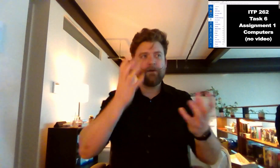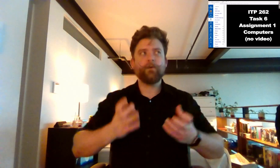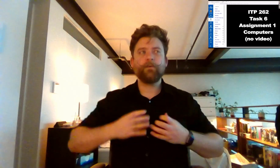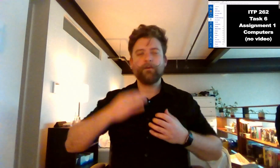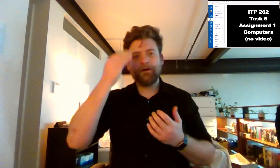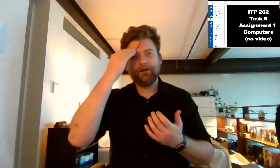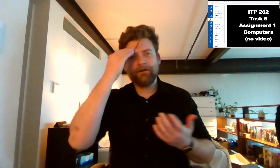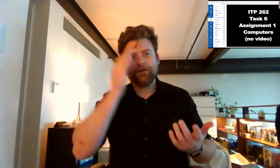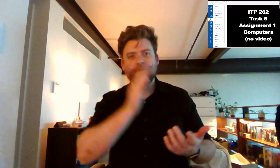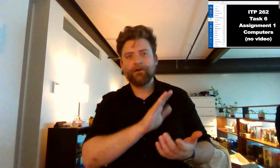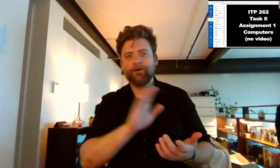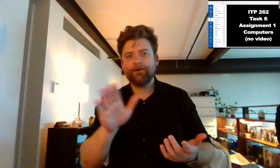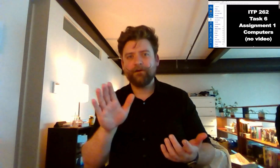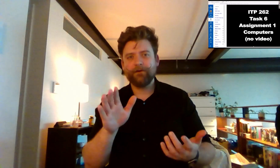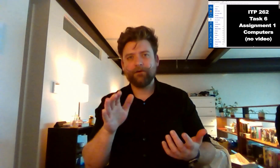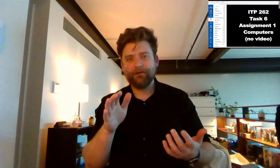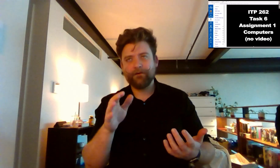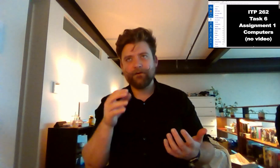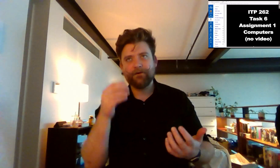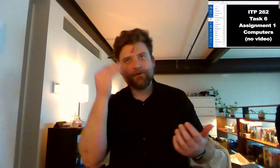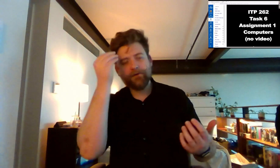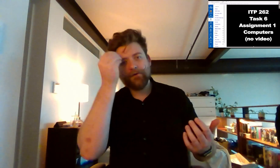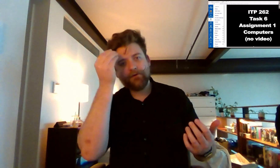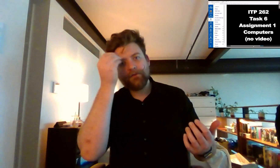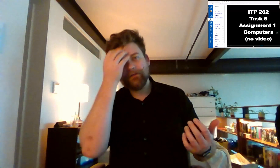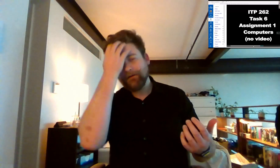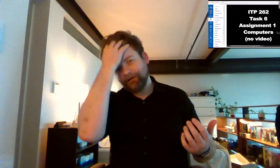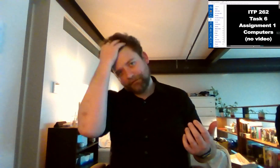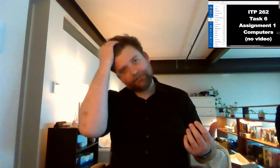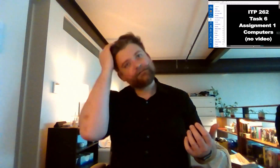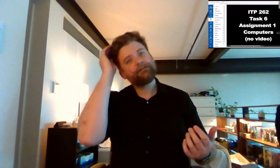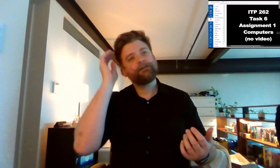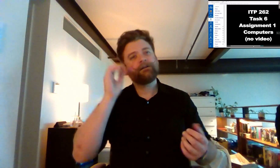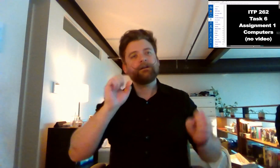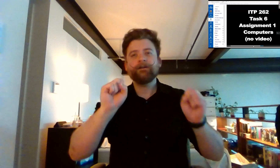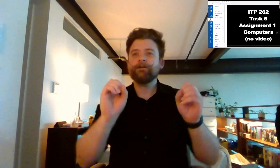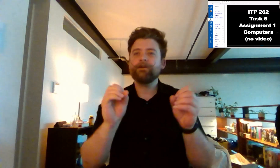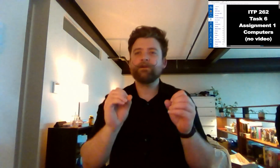what we're going to do from now on is we're going to try to make our letters look